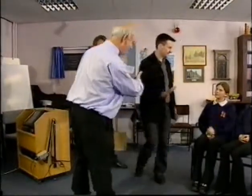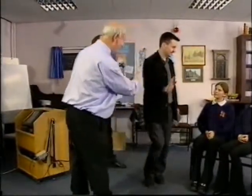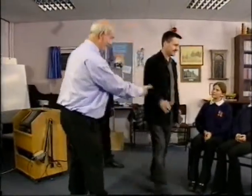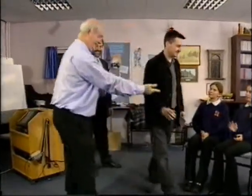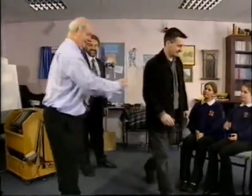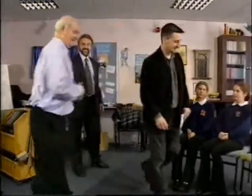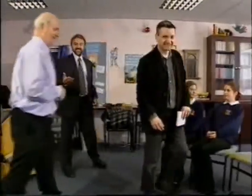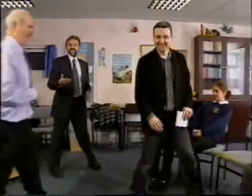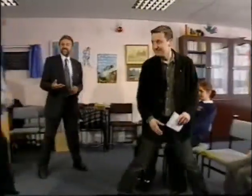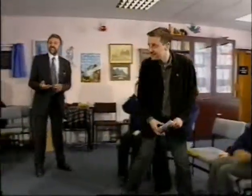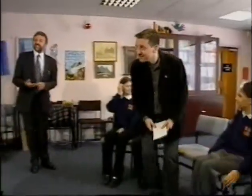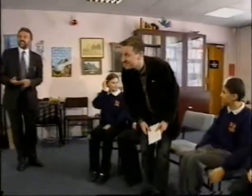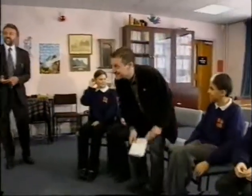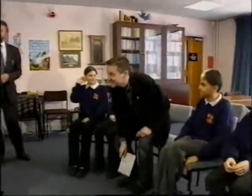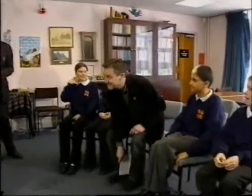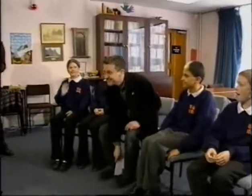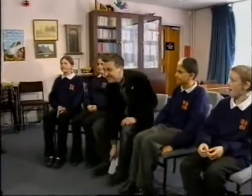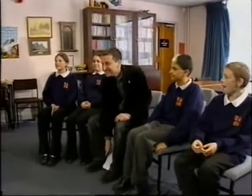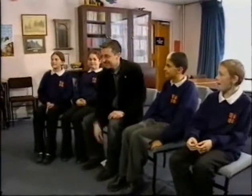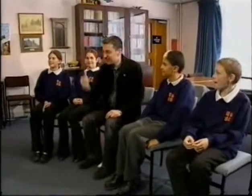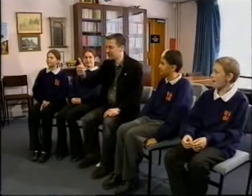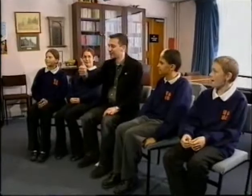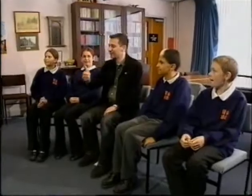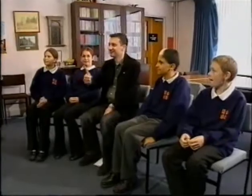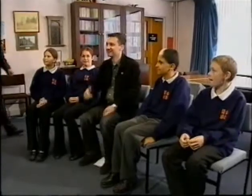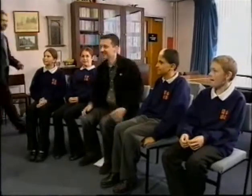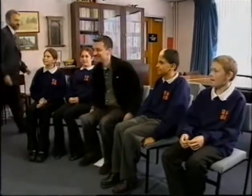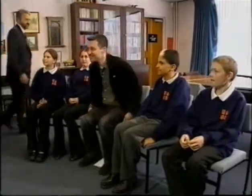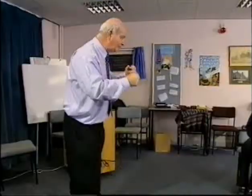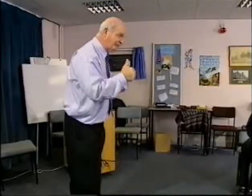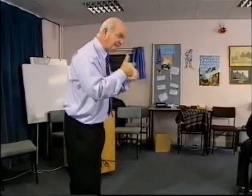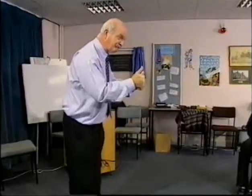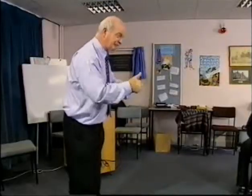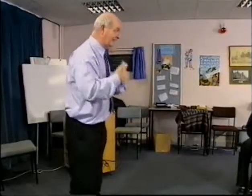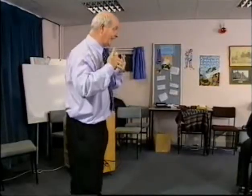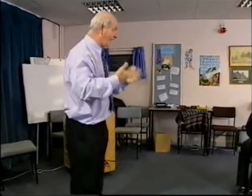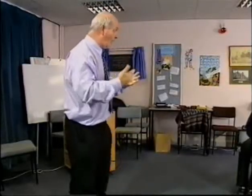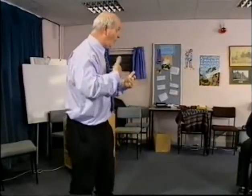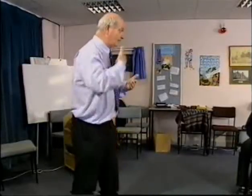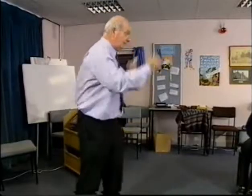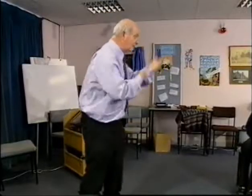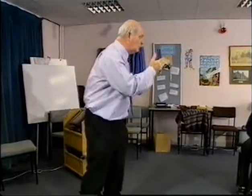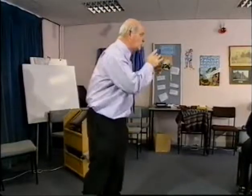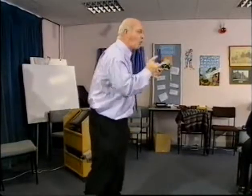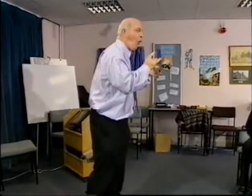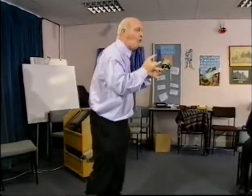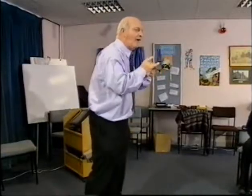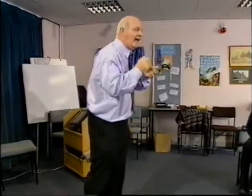the world of deaf people. To communicate with them, he'll need to learn their language. 50,000 people with hearing